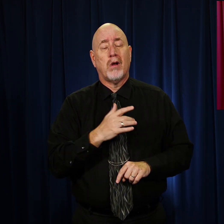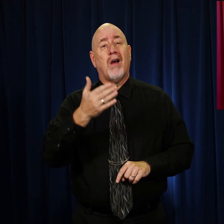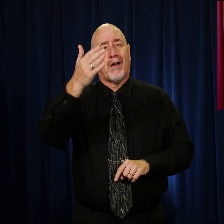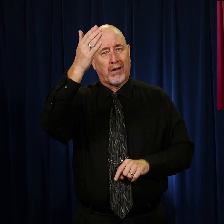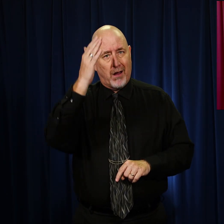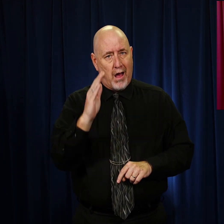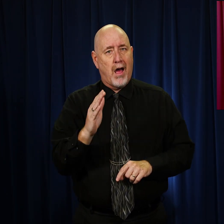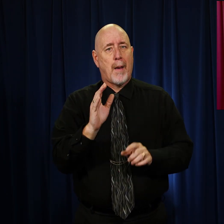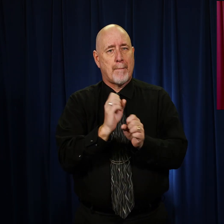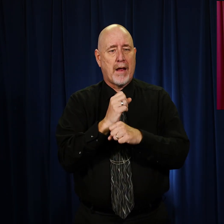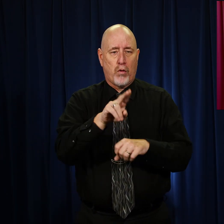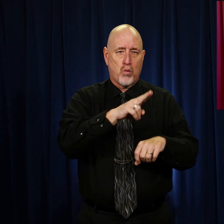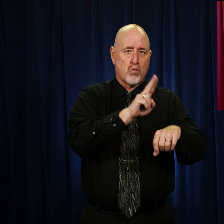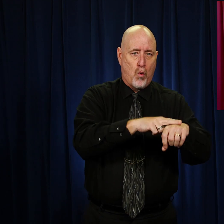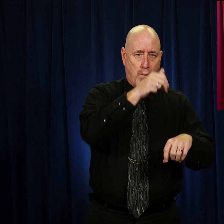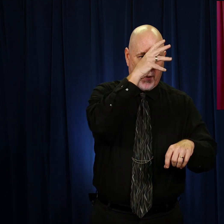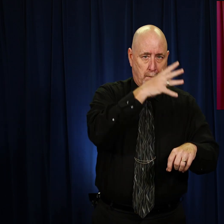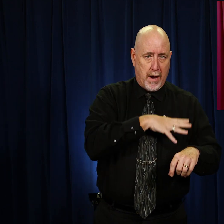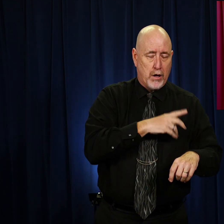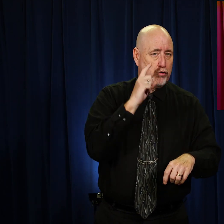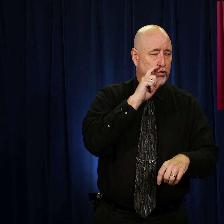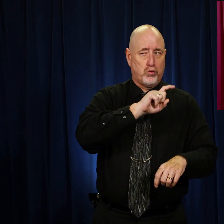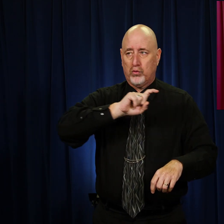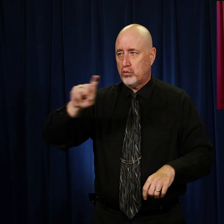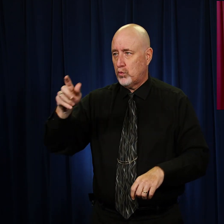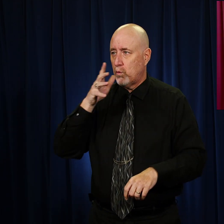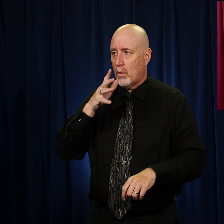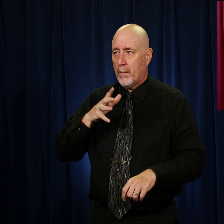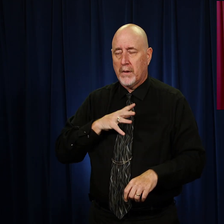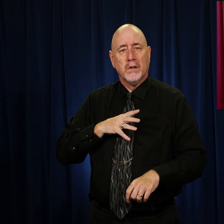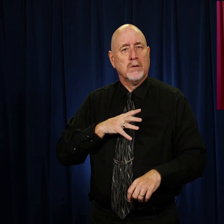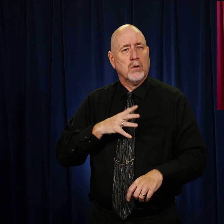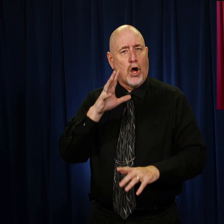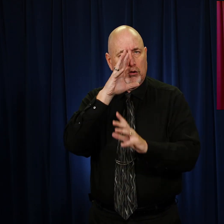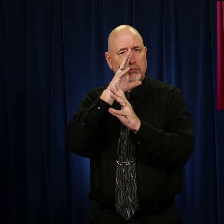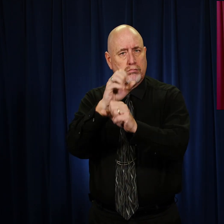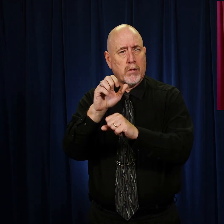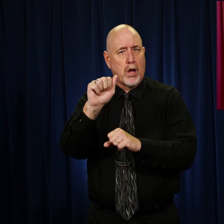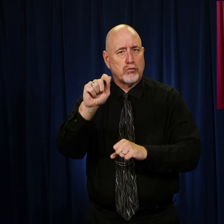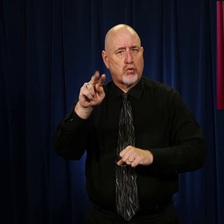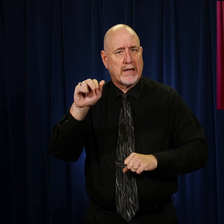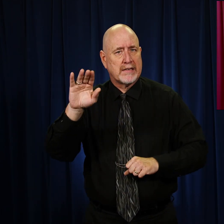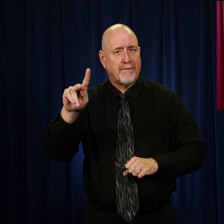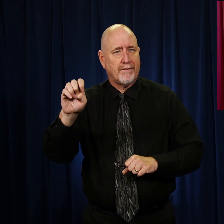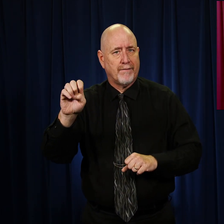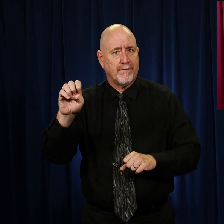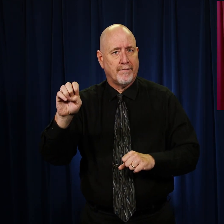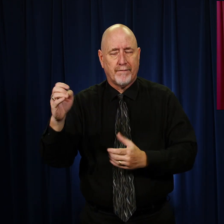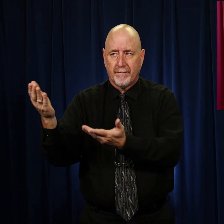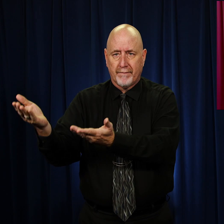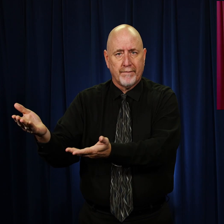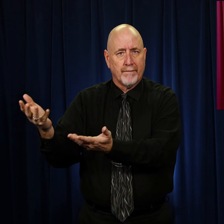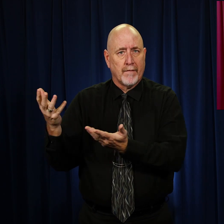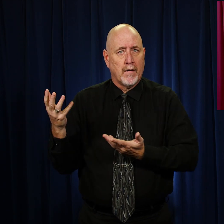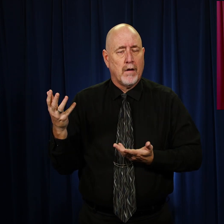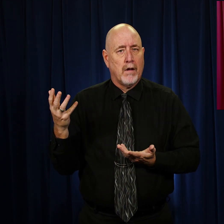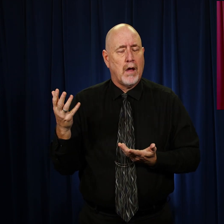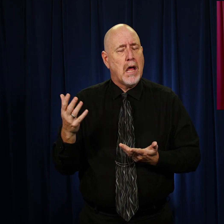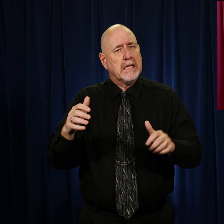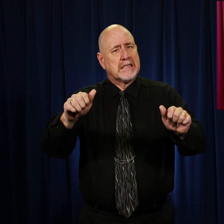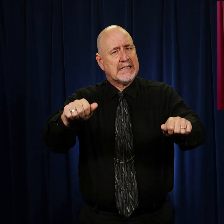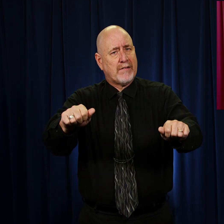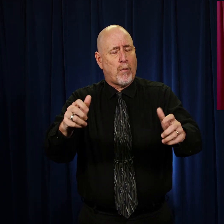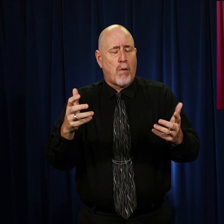God created the normal male to see the woman as a very attractive creature, and it is